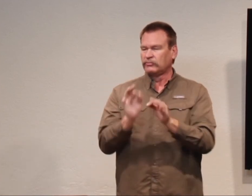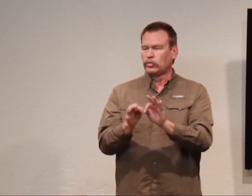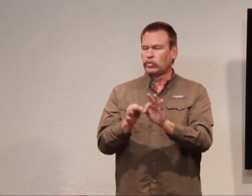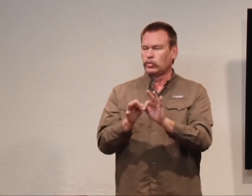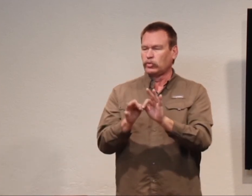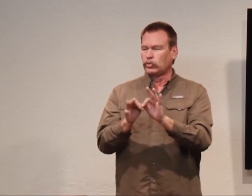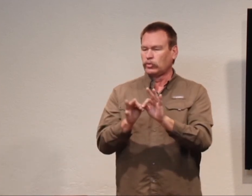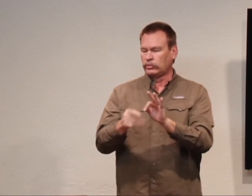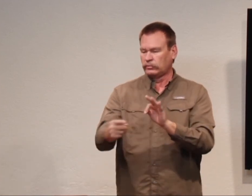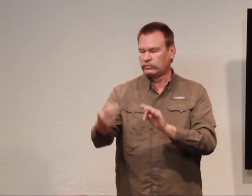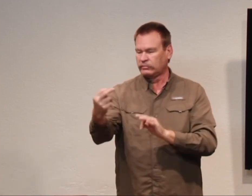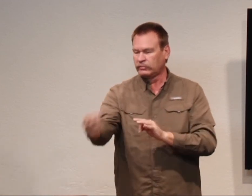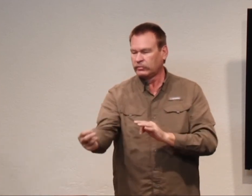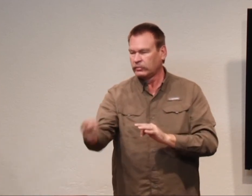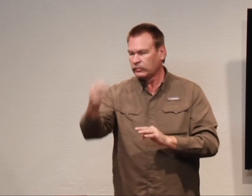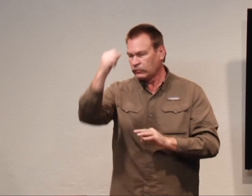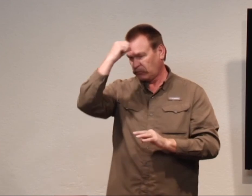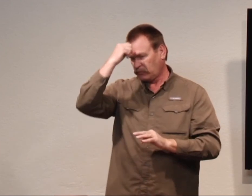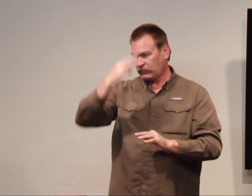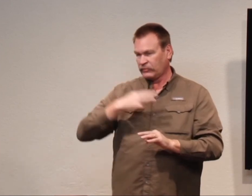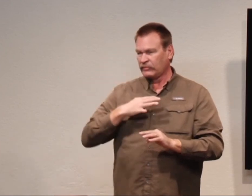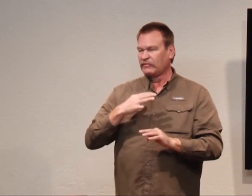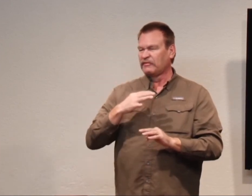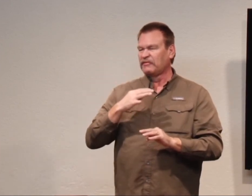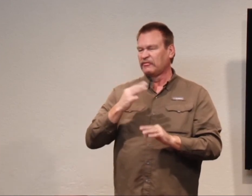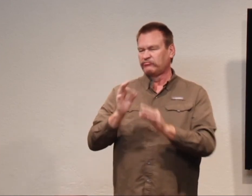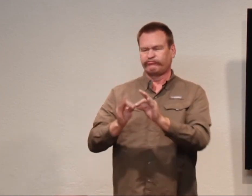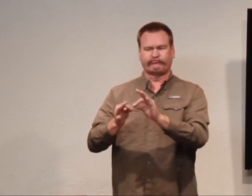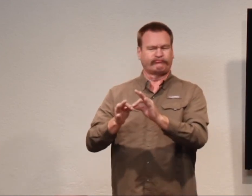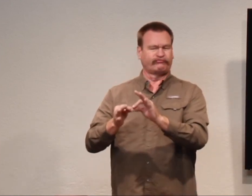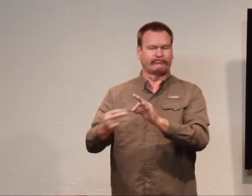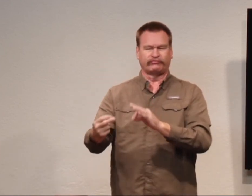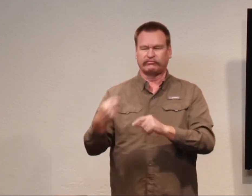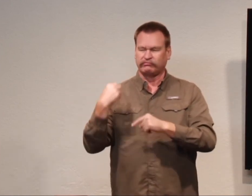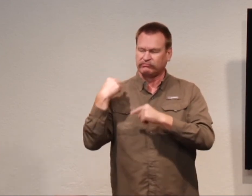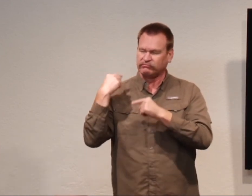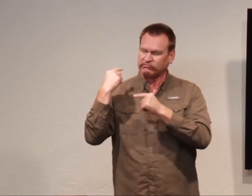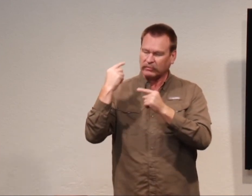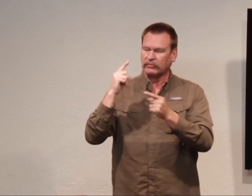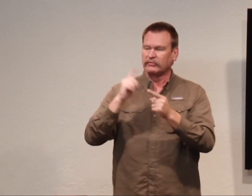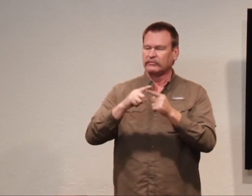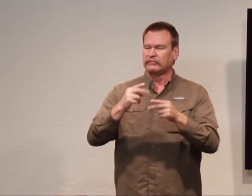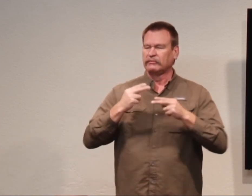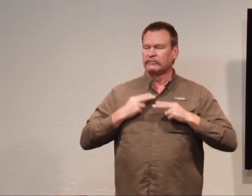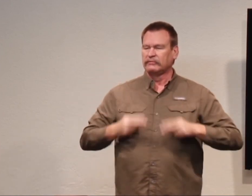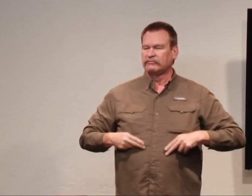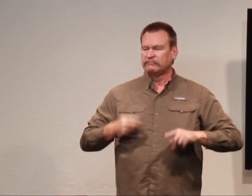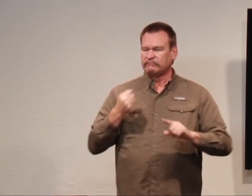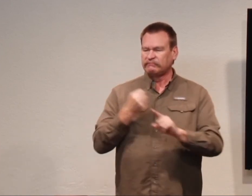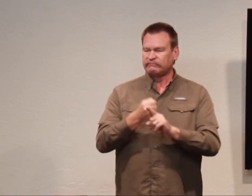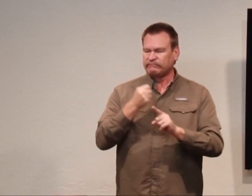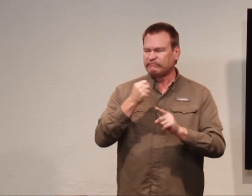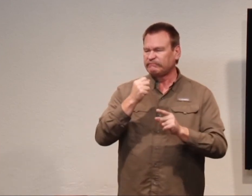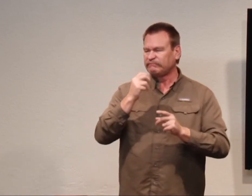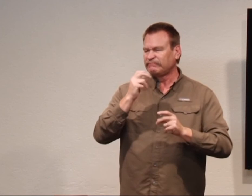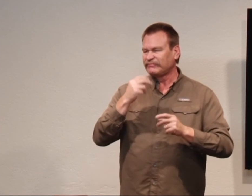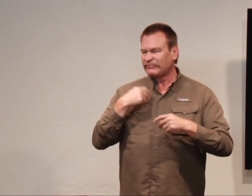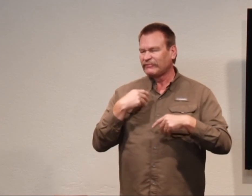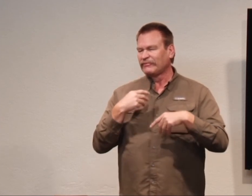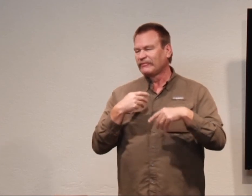12 or 13 years, he was our voice interpreter. He would sit in the front, maybe you remember him.